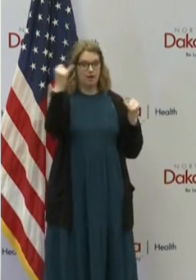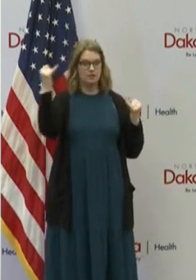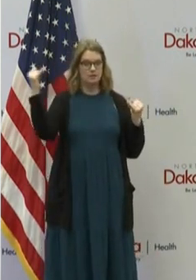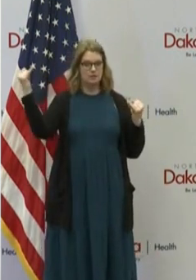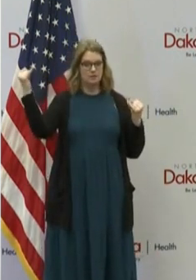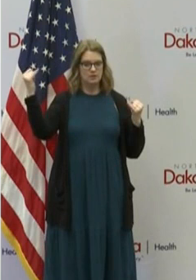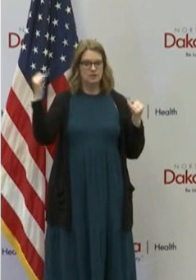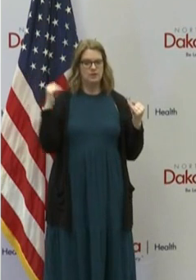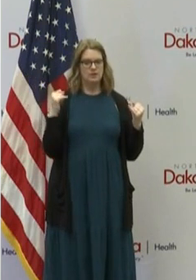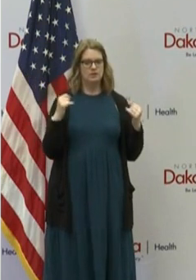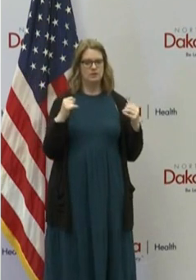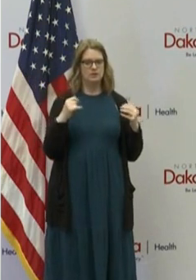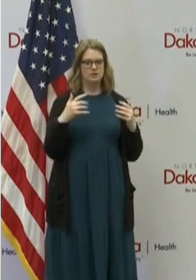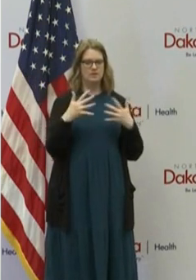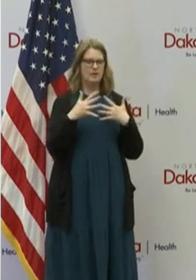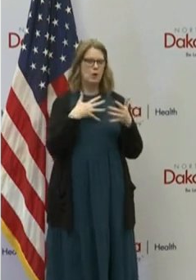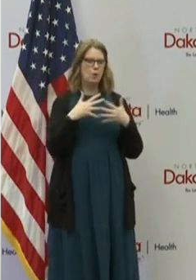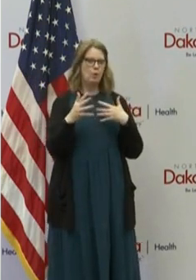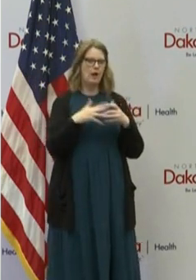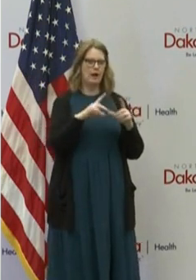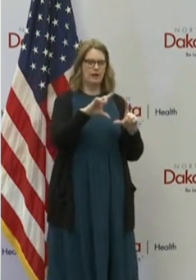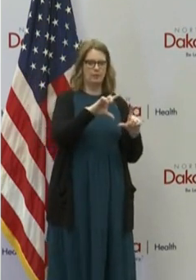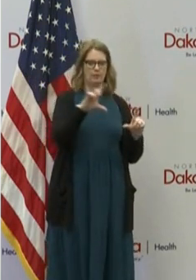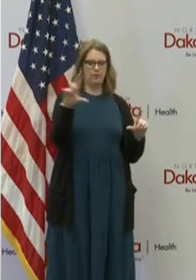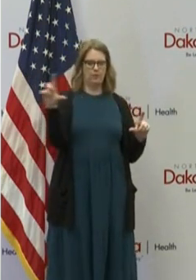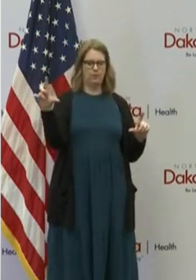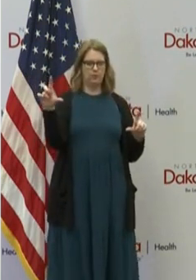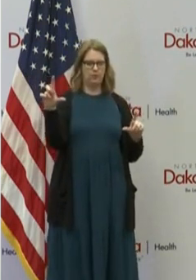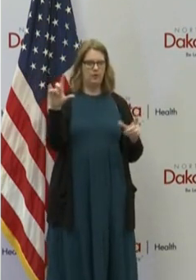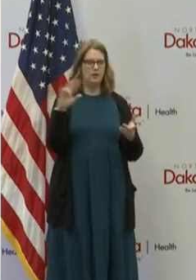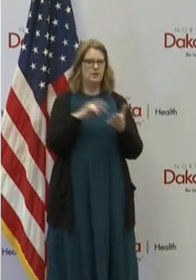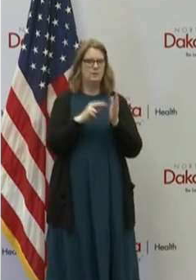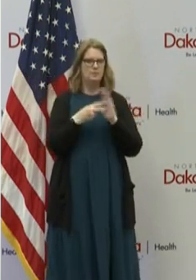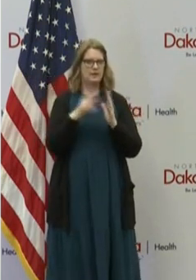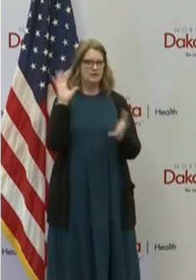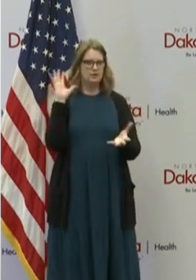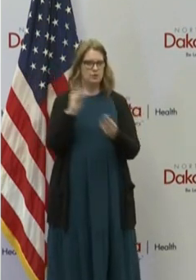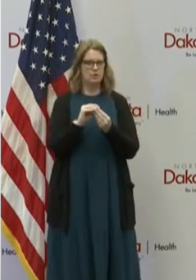as well. The gray shading shows that we've had a total of